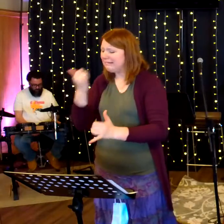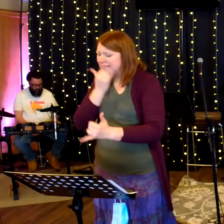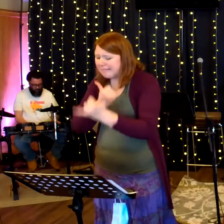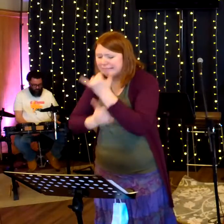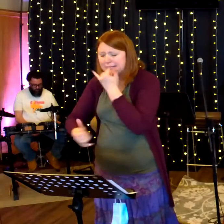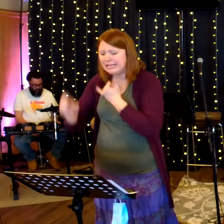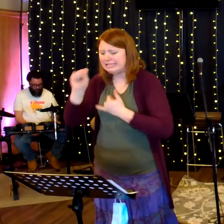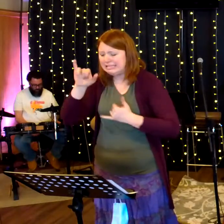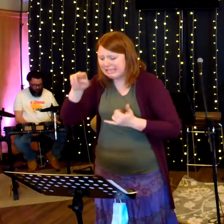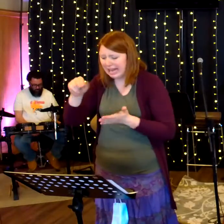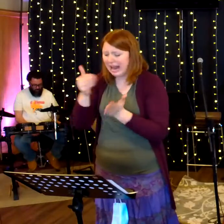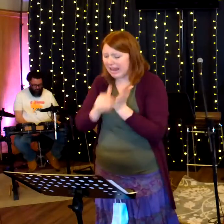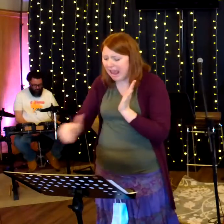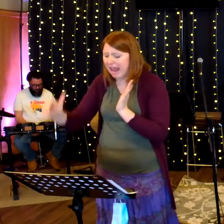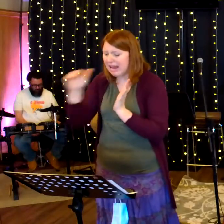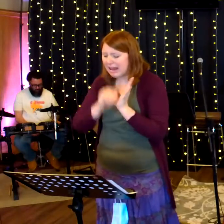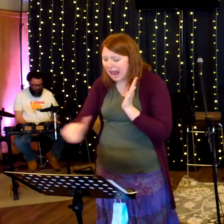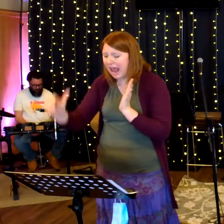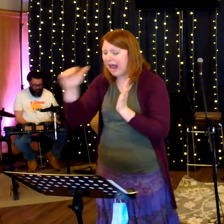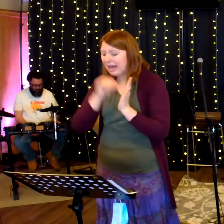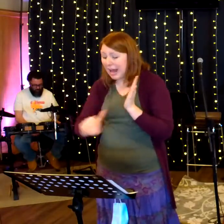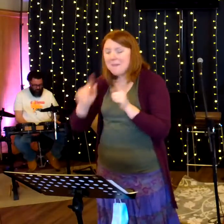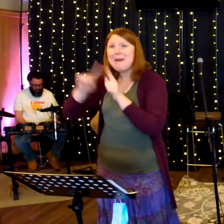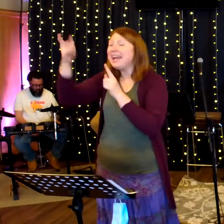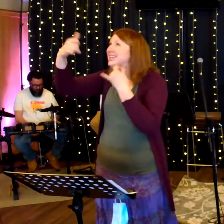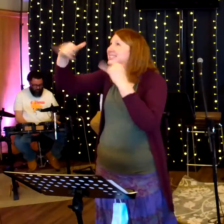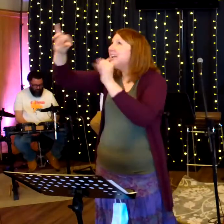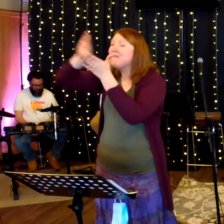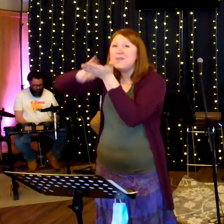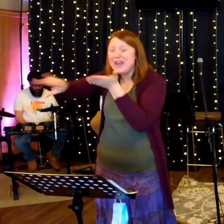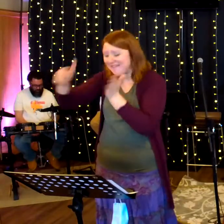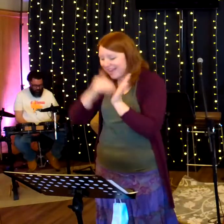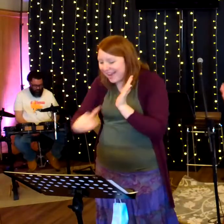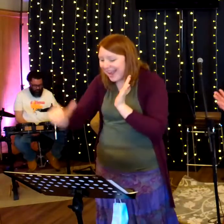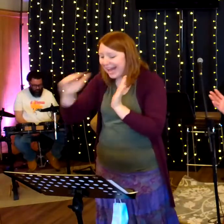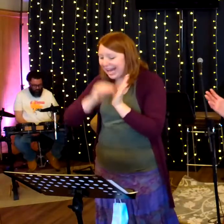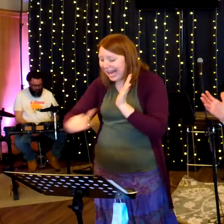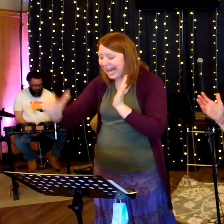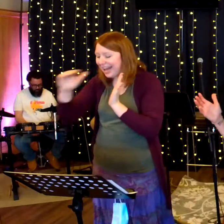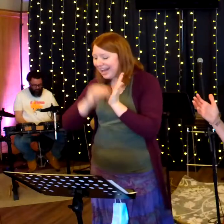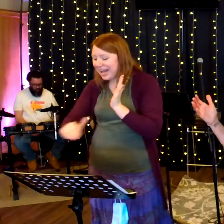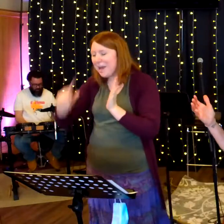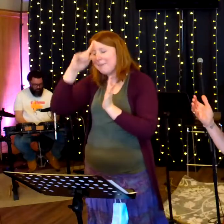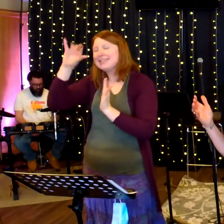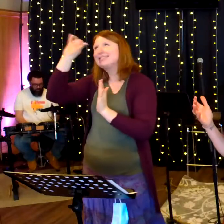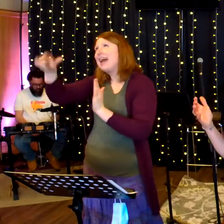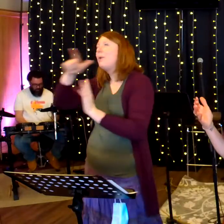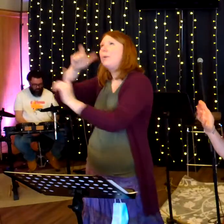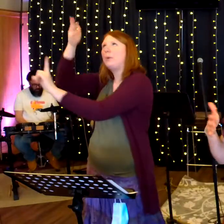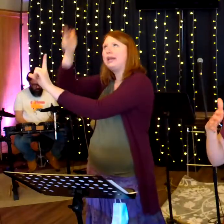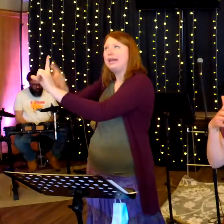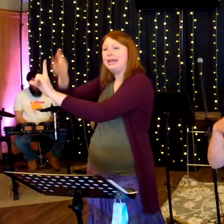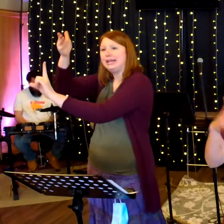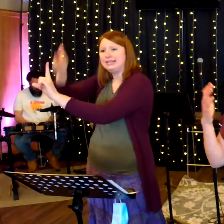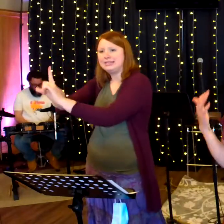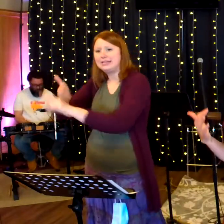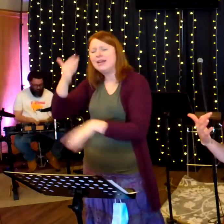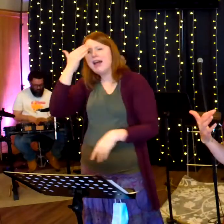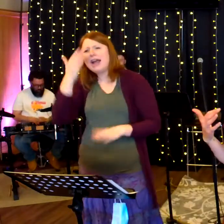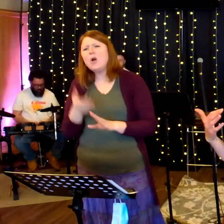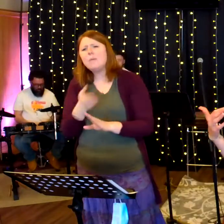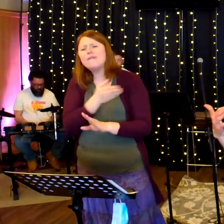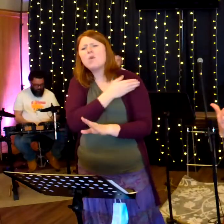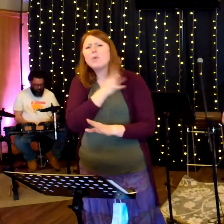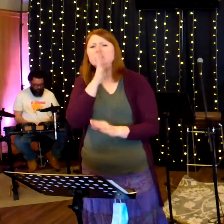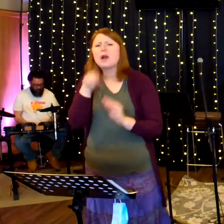grace. Now, I know we've been talking about forgiveness lately. We just did a whole sermon series on forgiveness a little while back, our Come